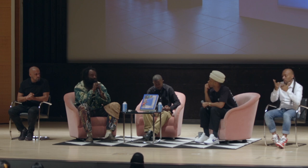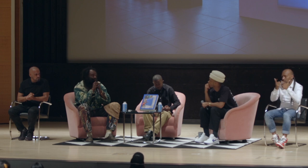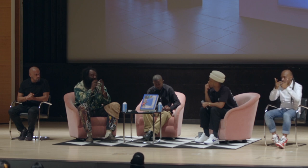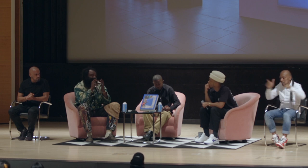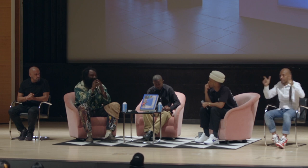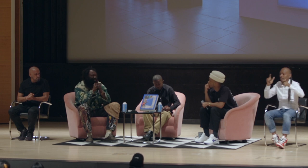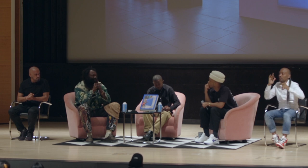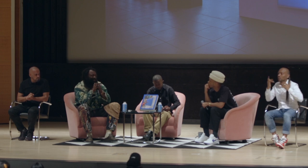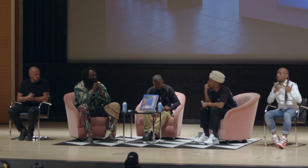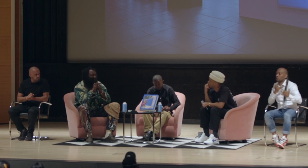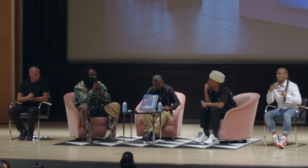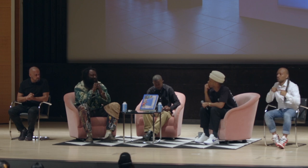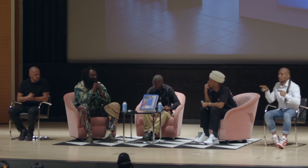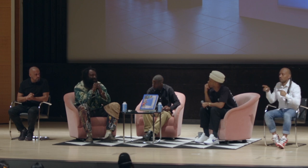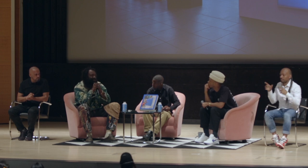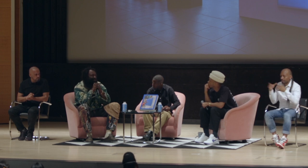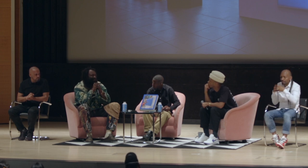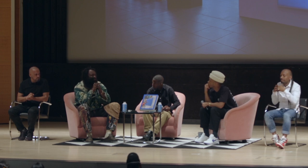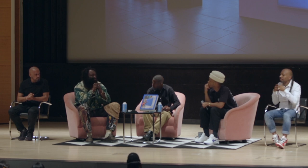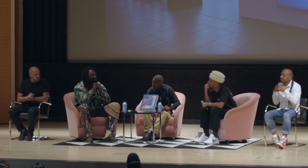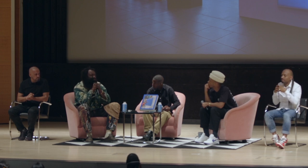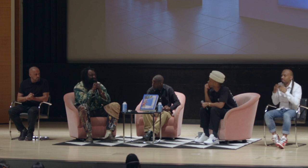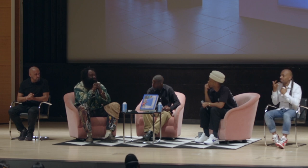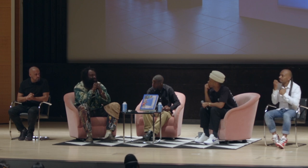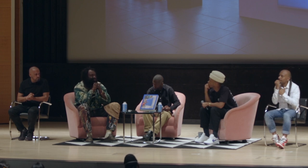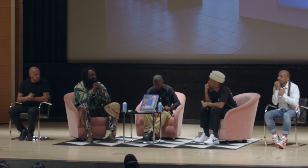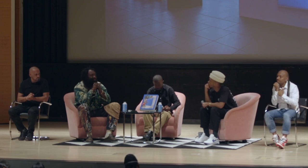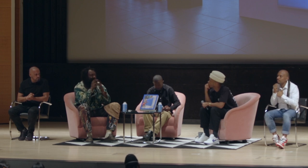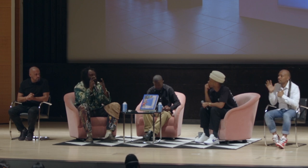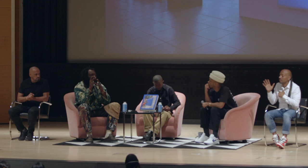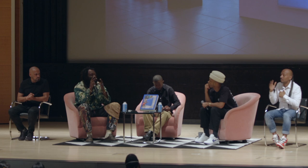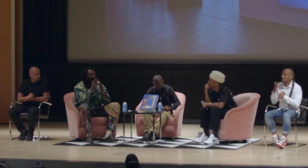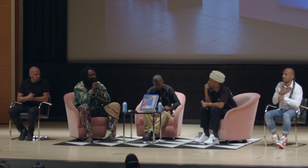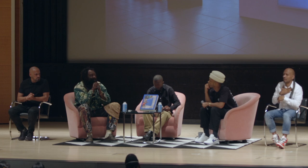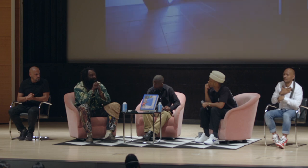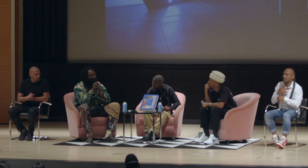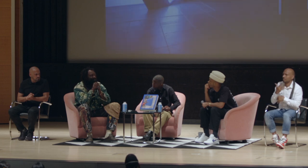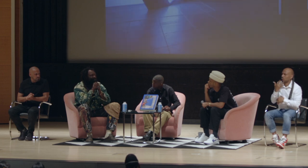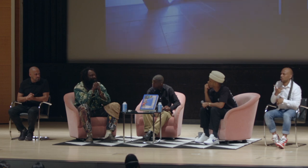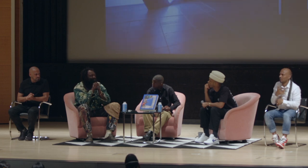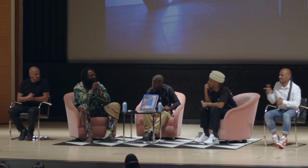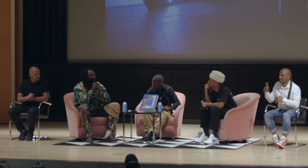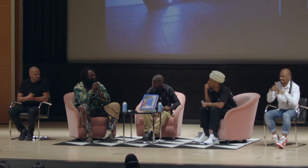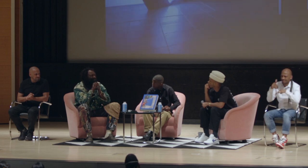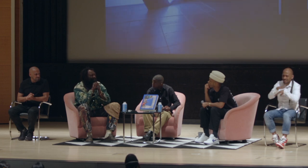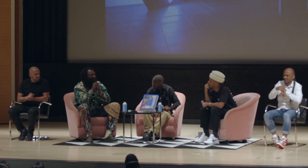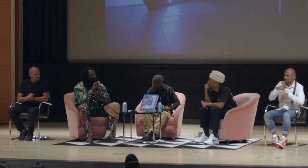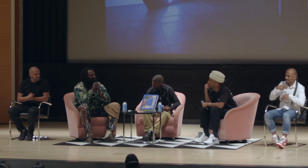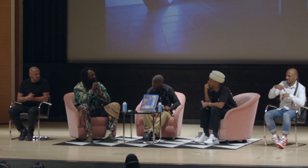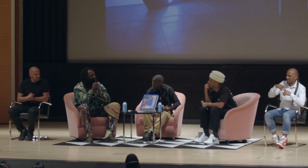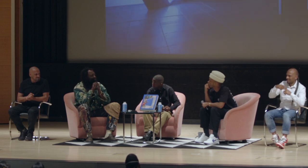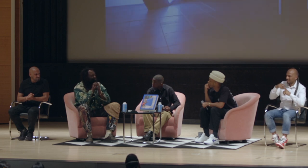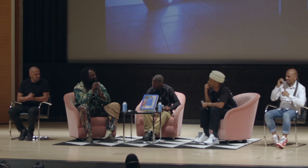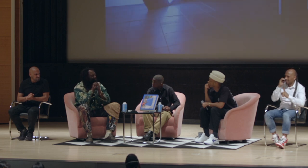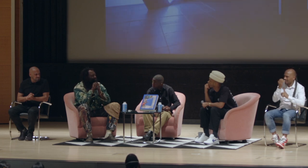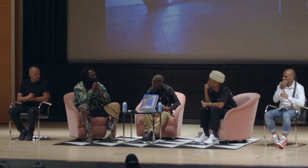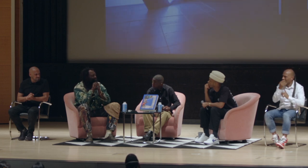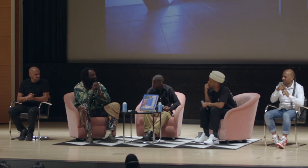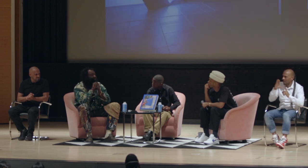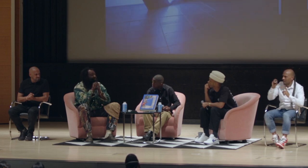know. Even like on my birthday, sent me like these cotton flowers. And I was like, how does dude